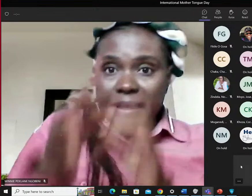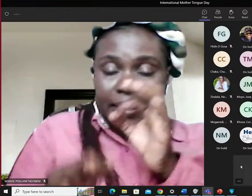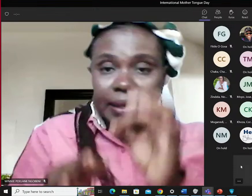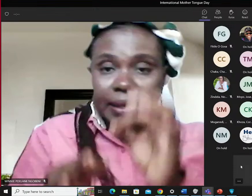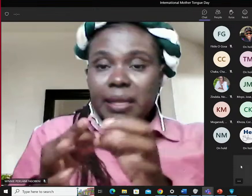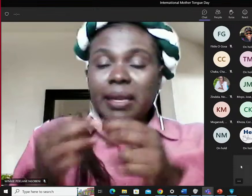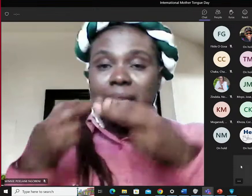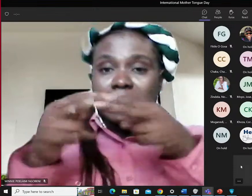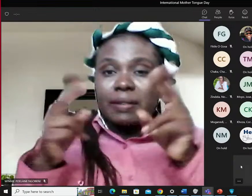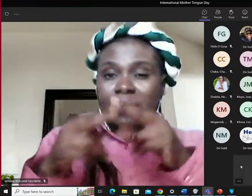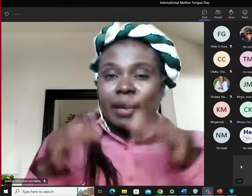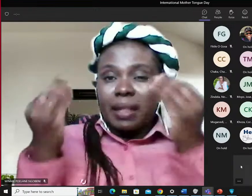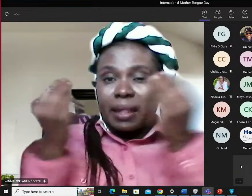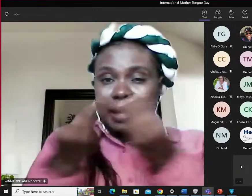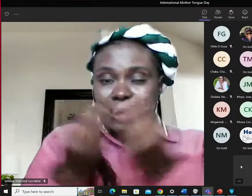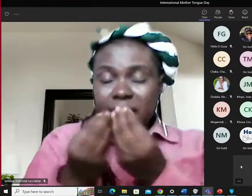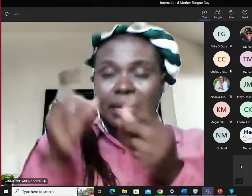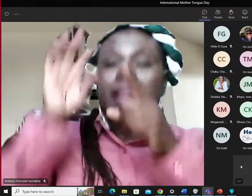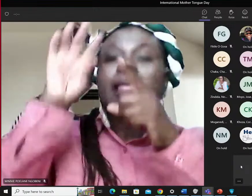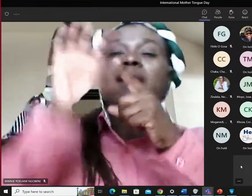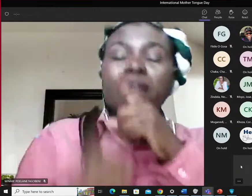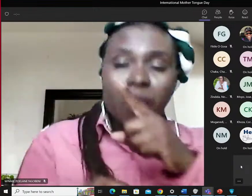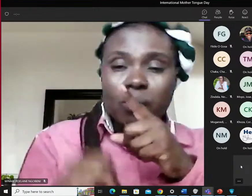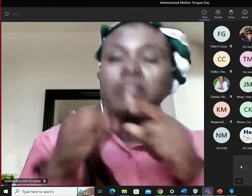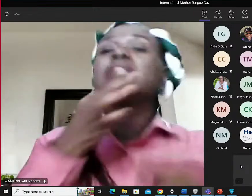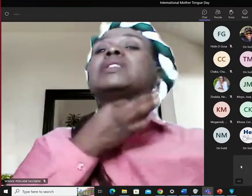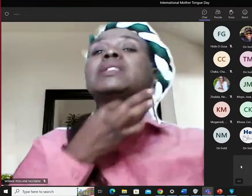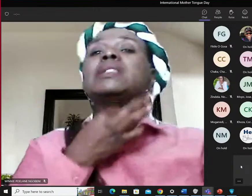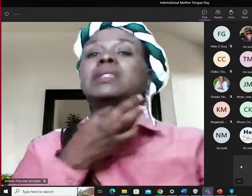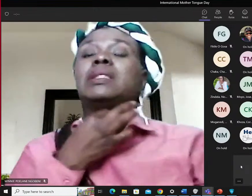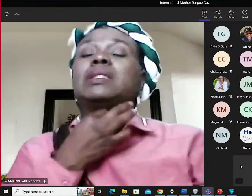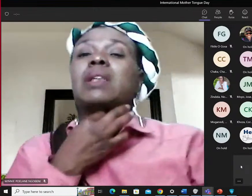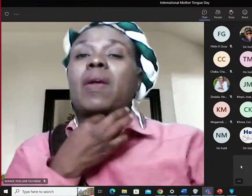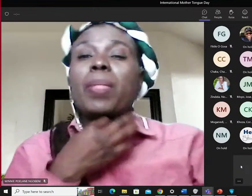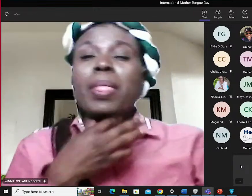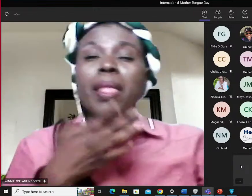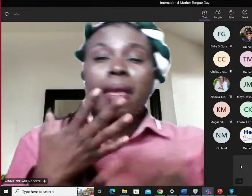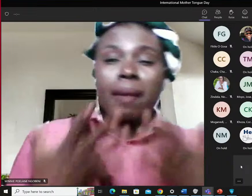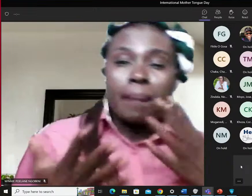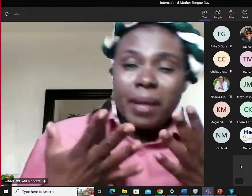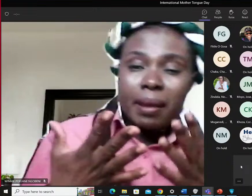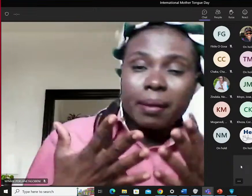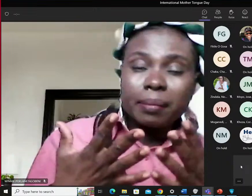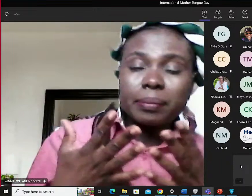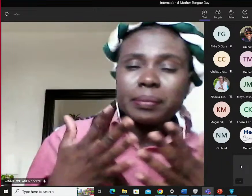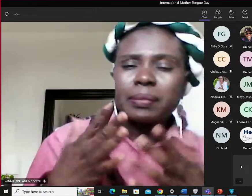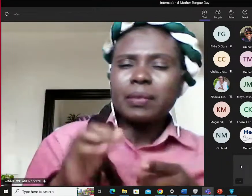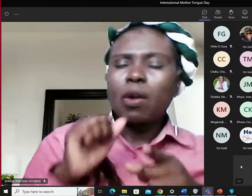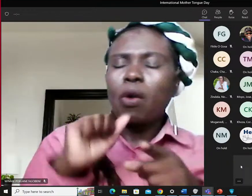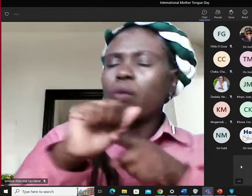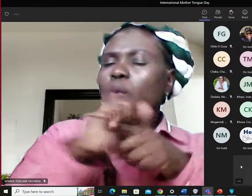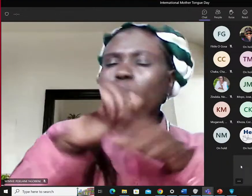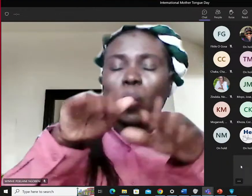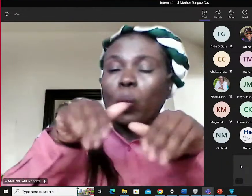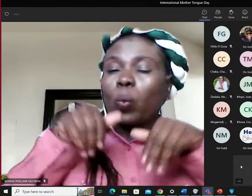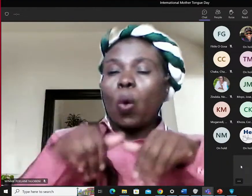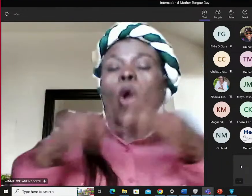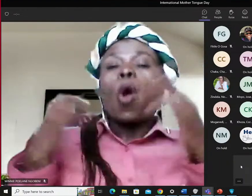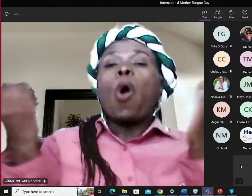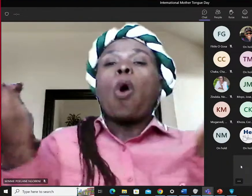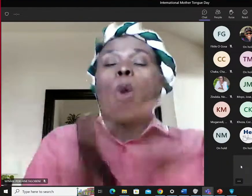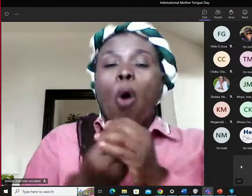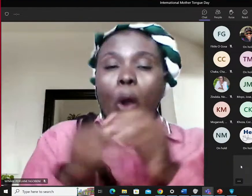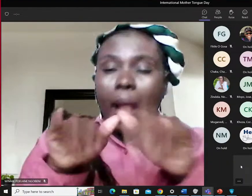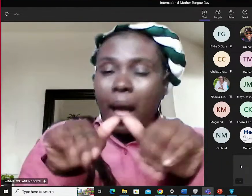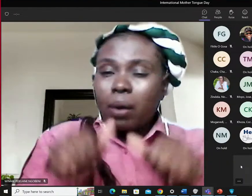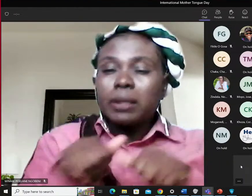are found in English texts, due to the impracticality of using all languages at once,